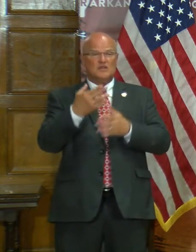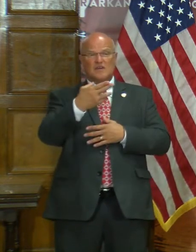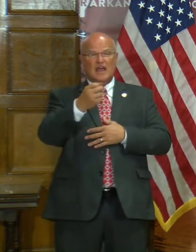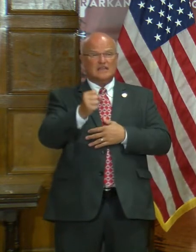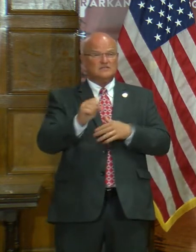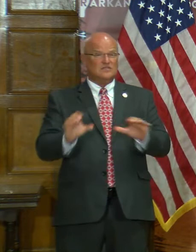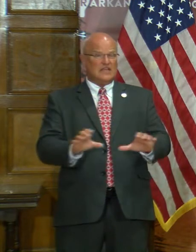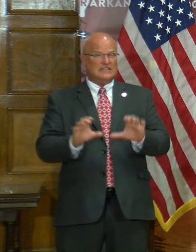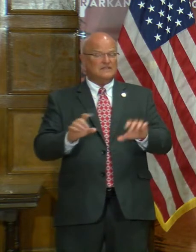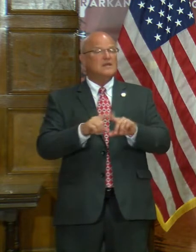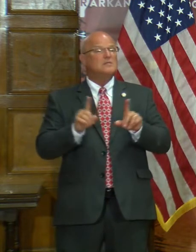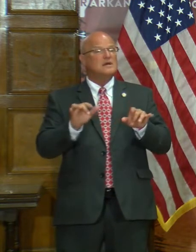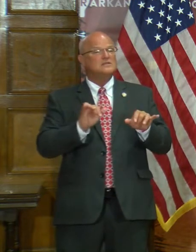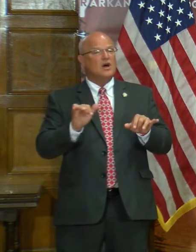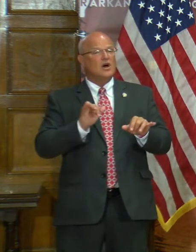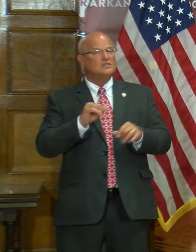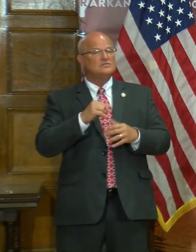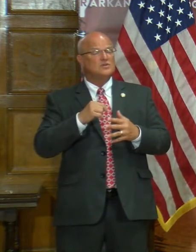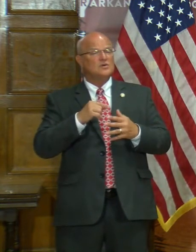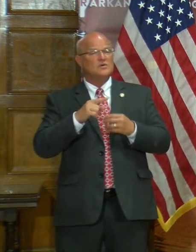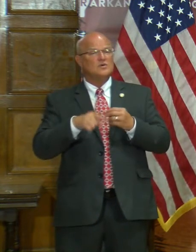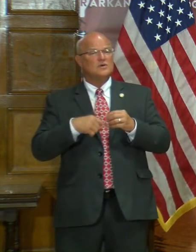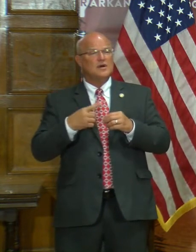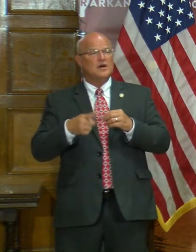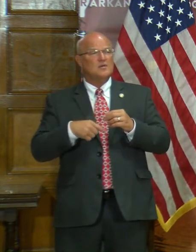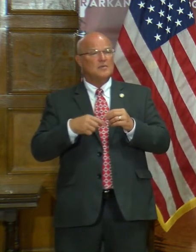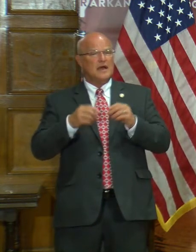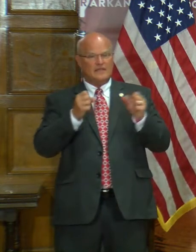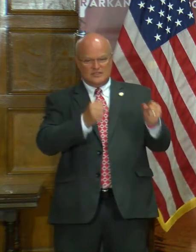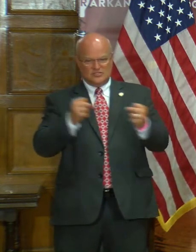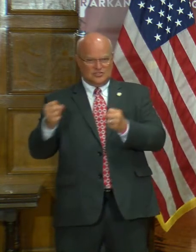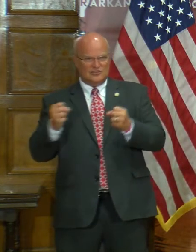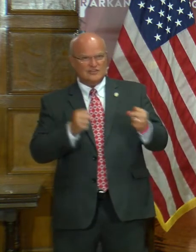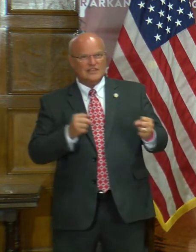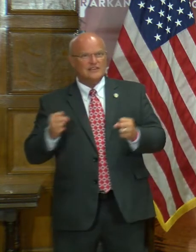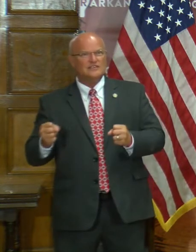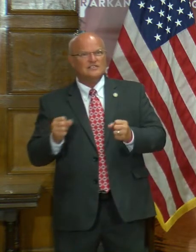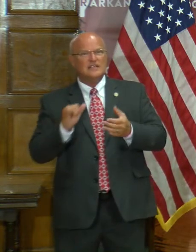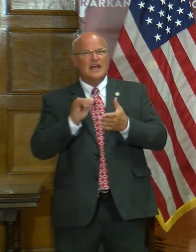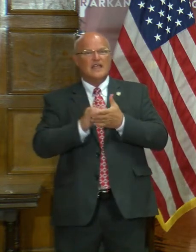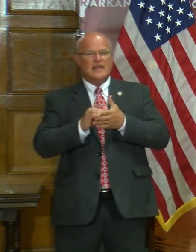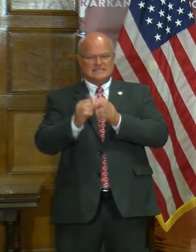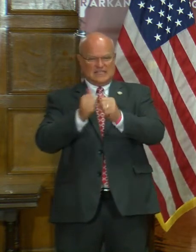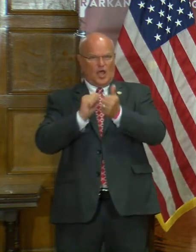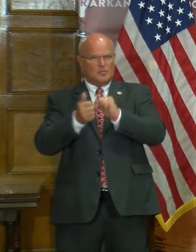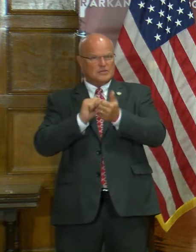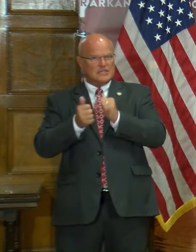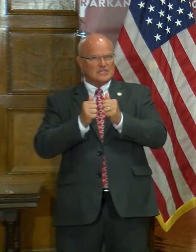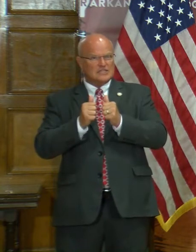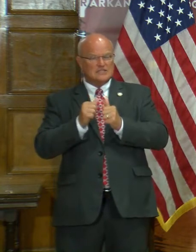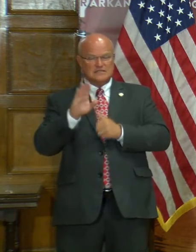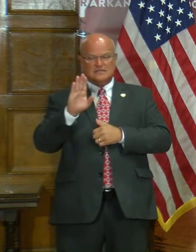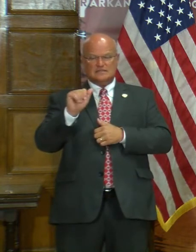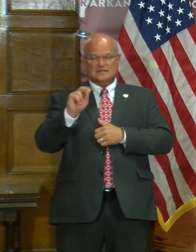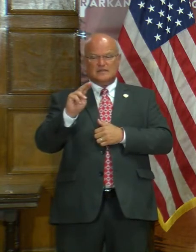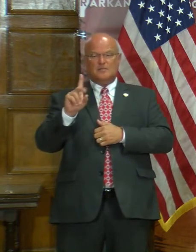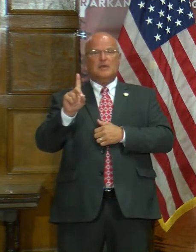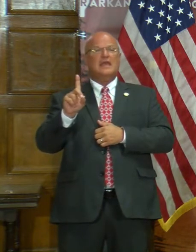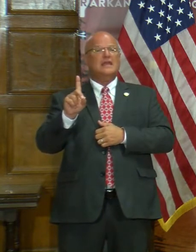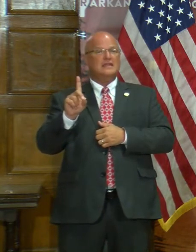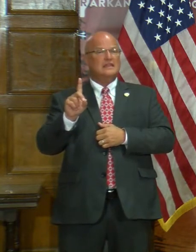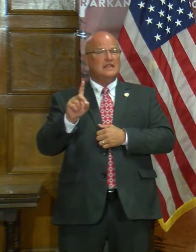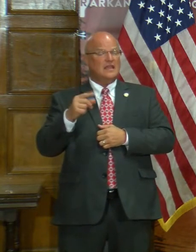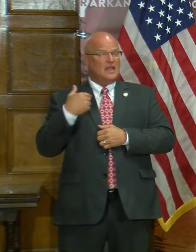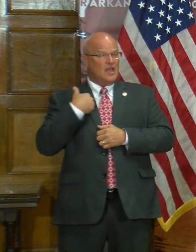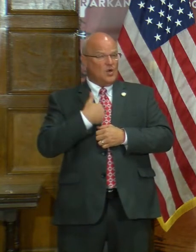school activities, but it's also about the cheerleaders. That is a competition. It's about band, and